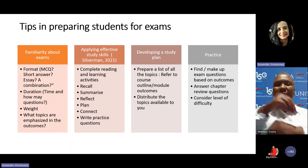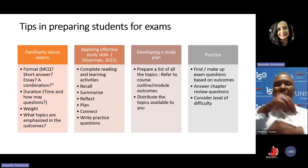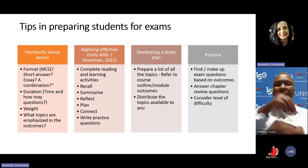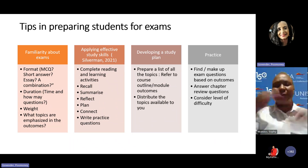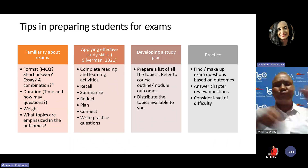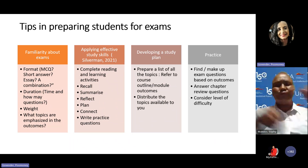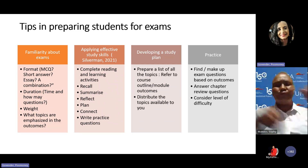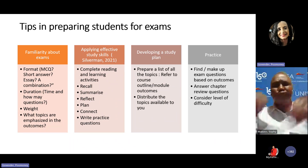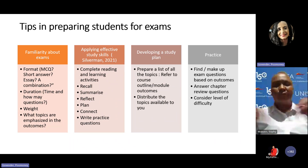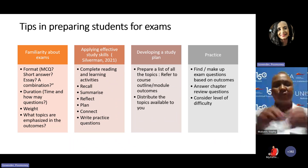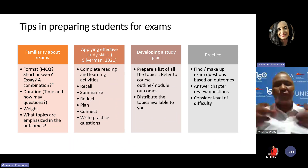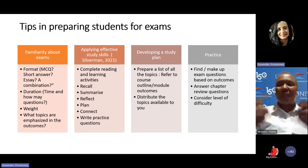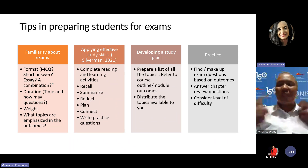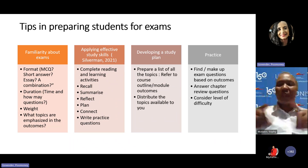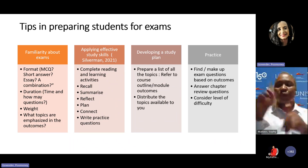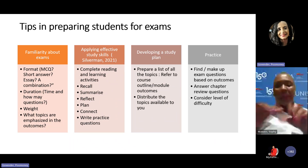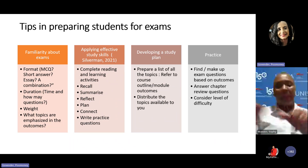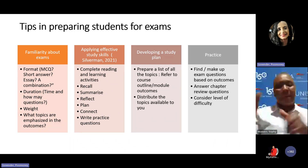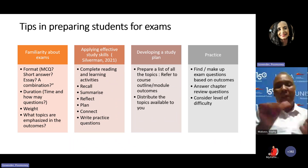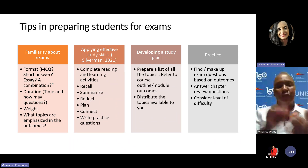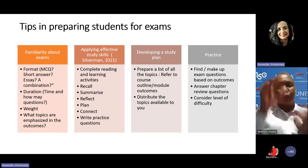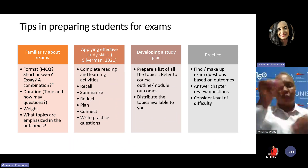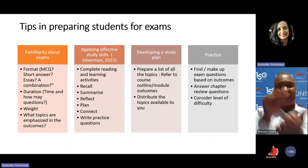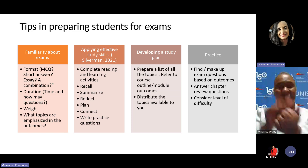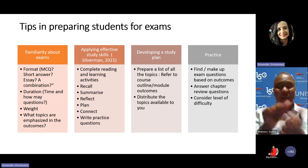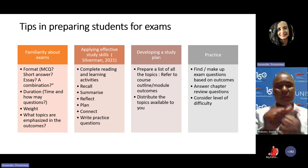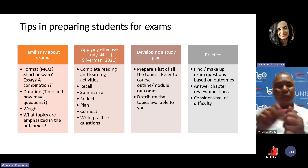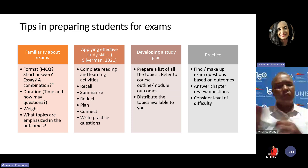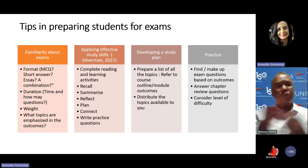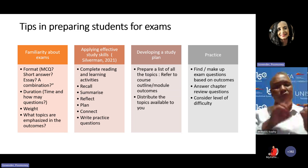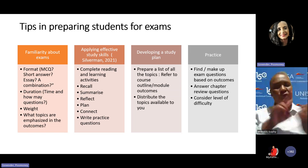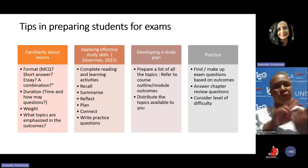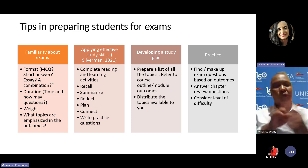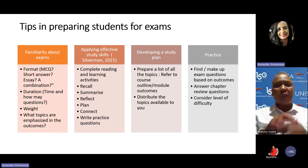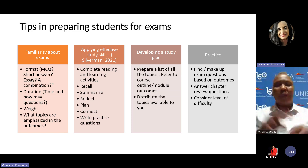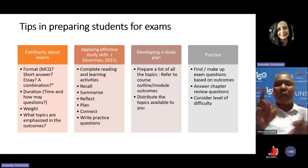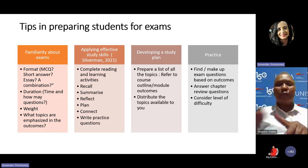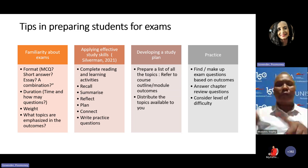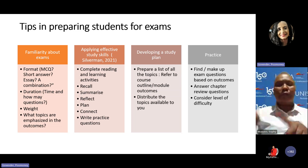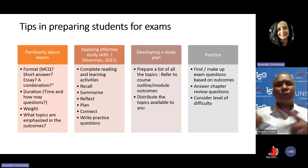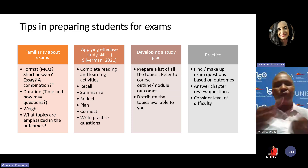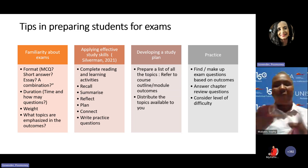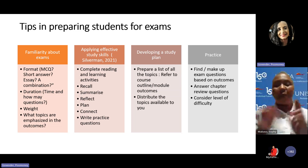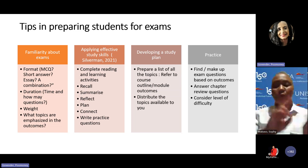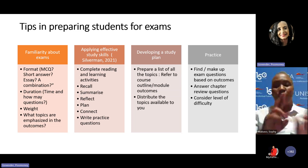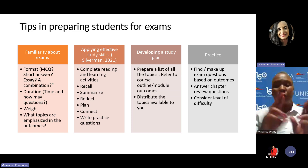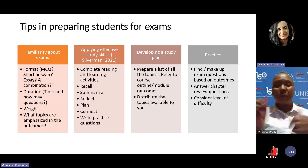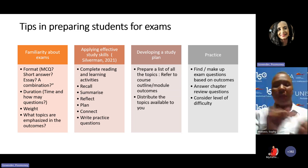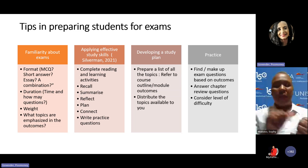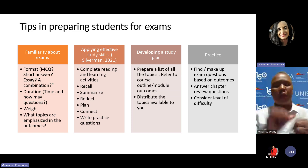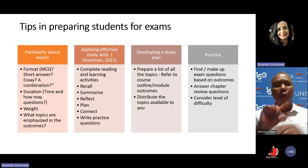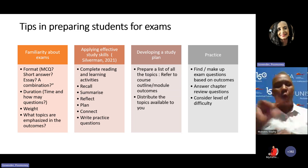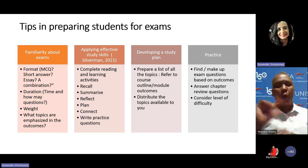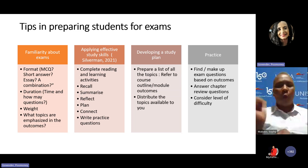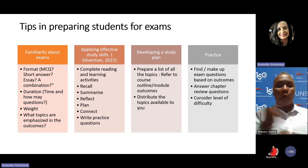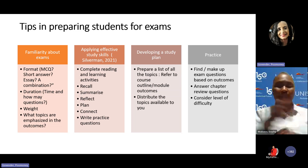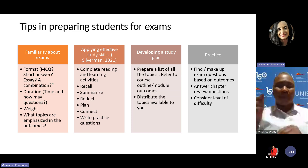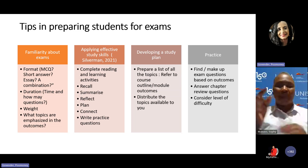your assignments, go back, right? Look at the feedback that was given to you, and all these are part of